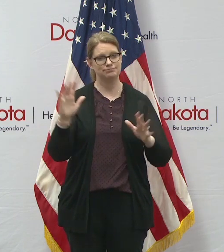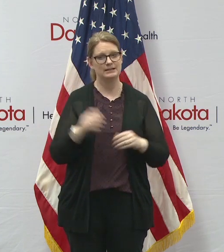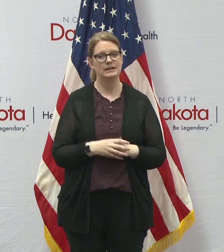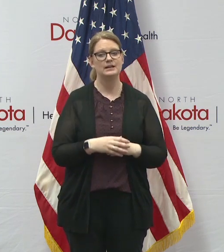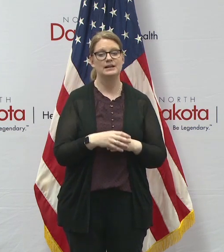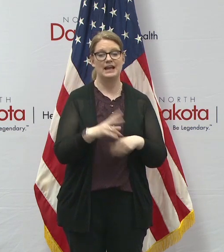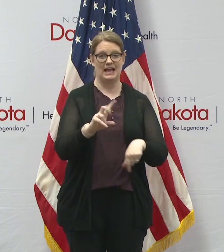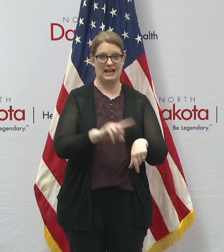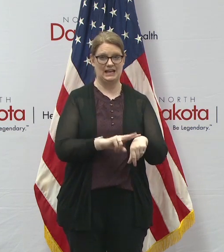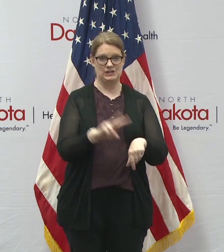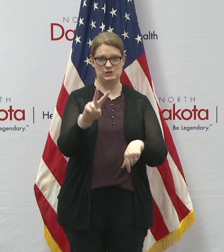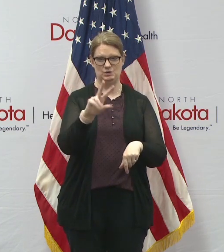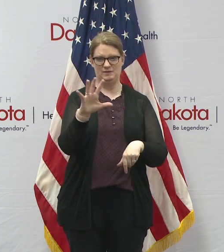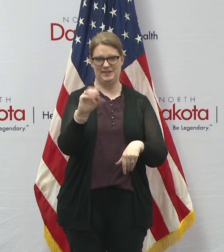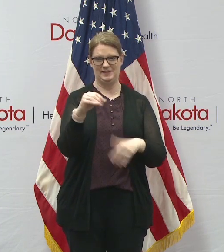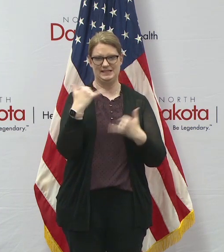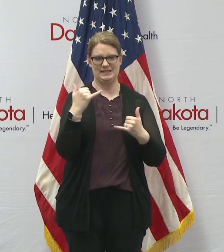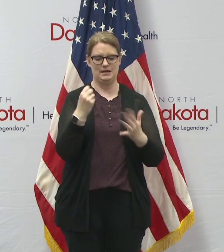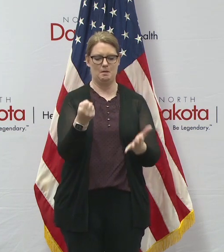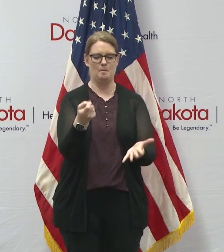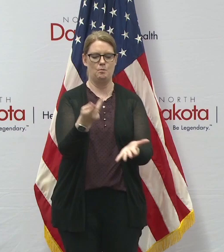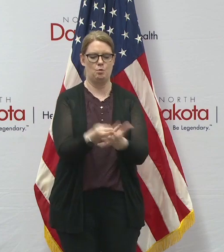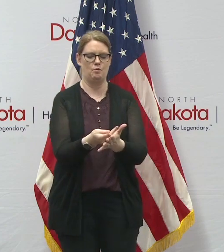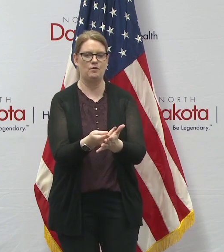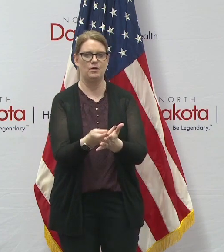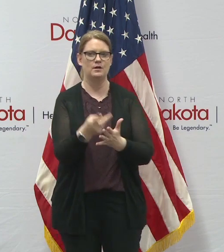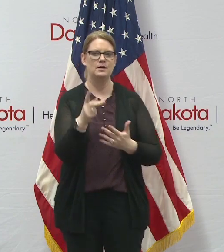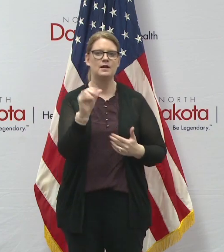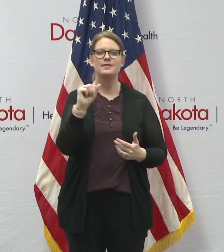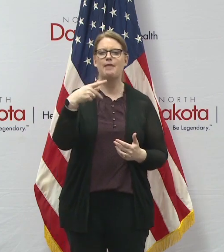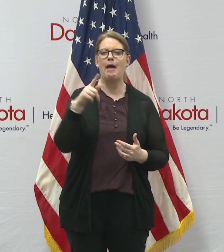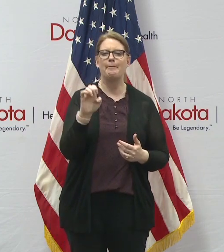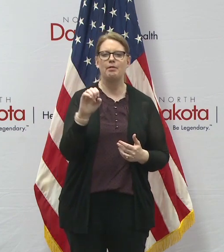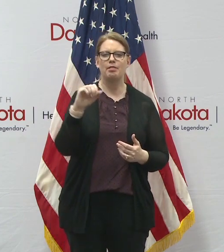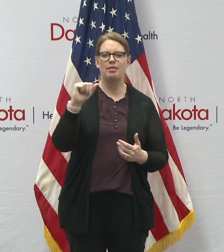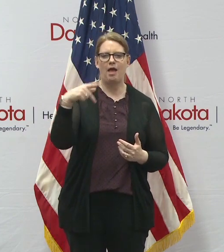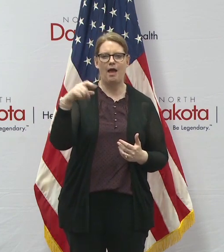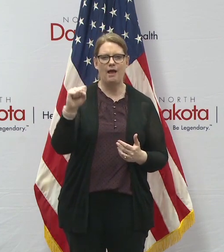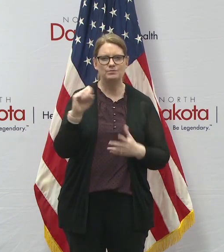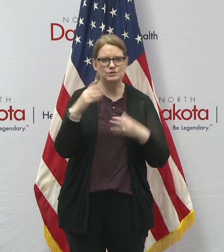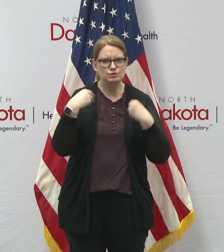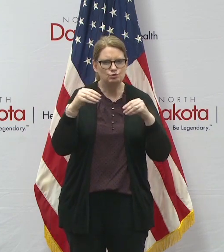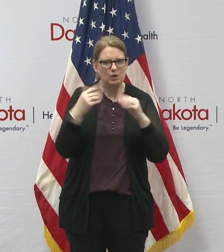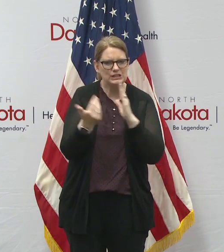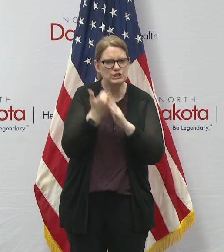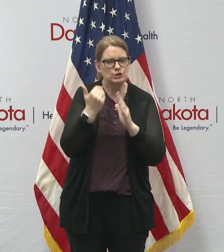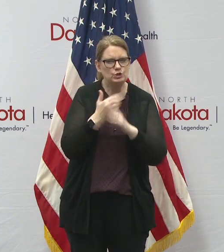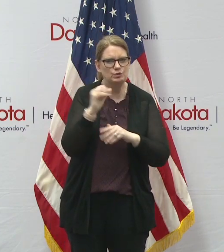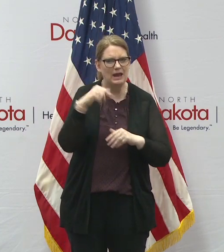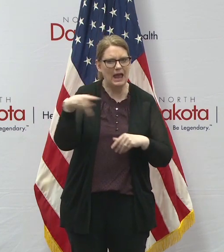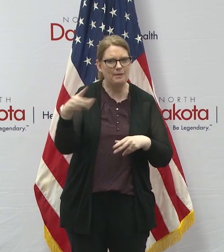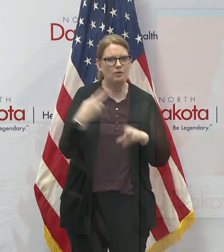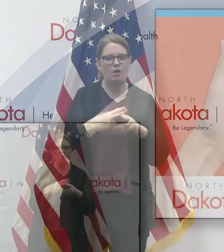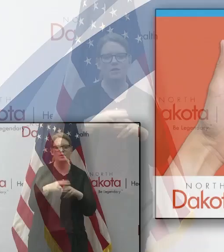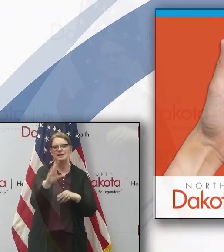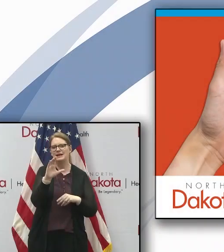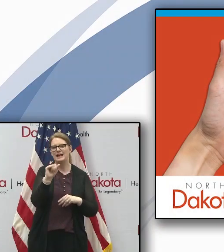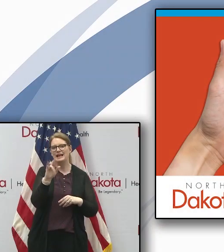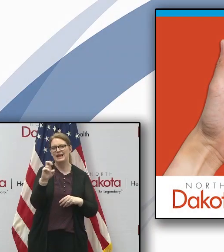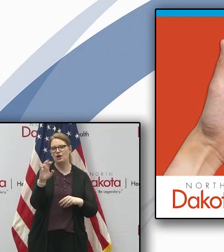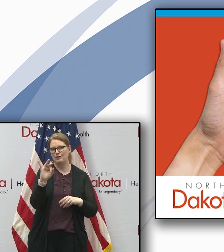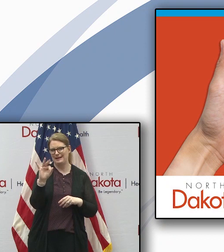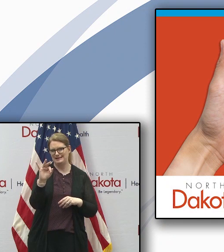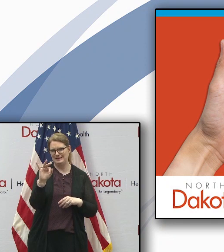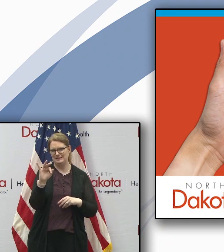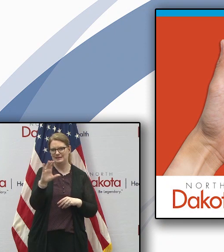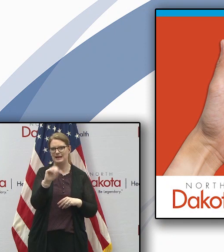2:50 today, approval was given by the Apple App Store to a brand new app called Care 19. This is a way